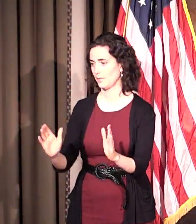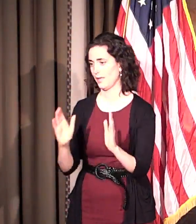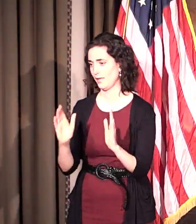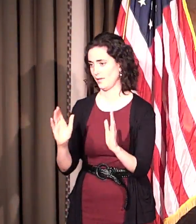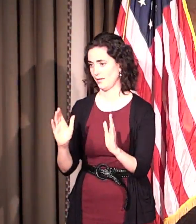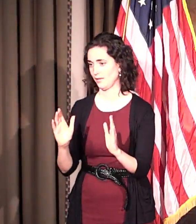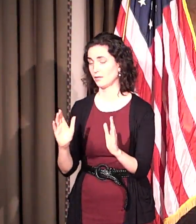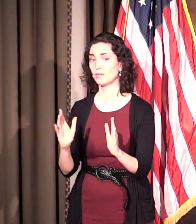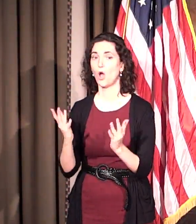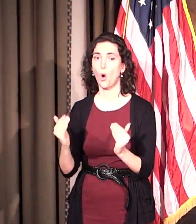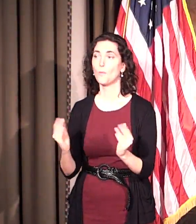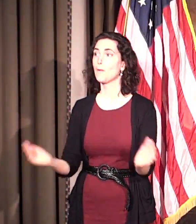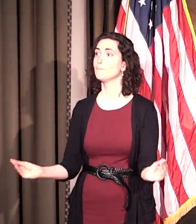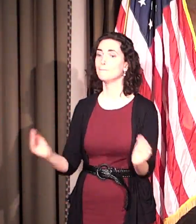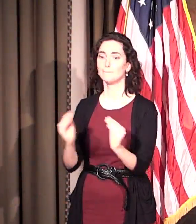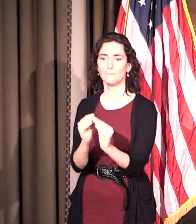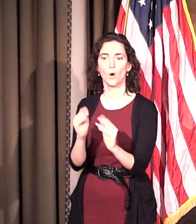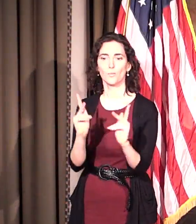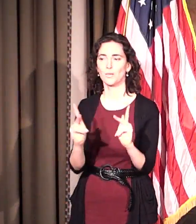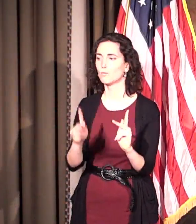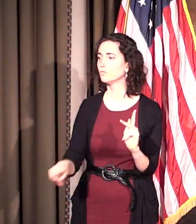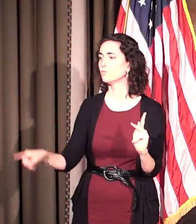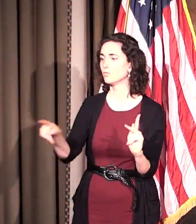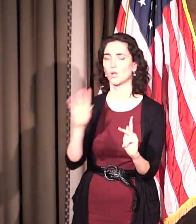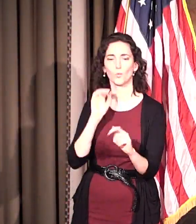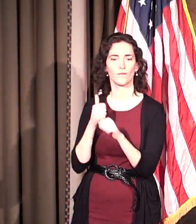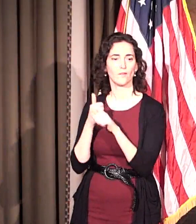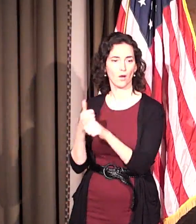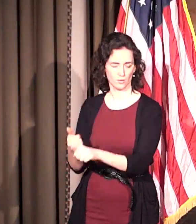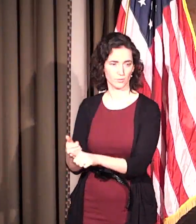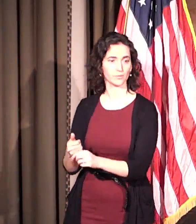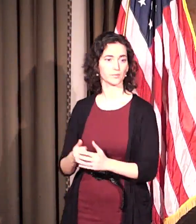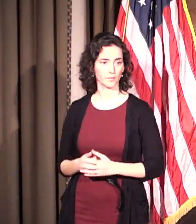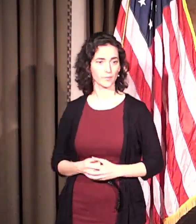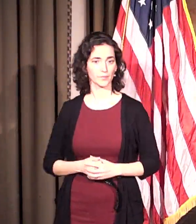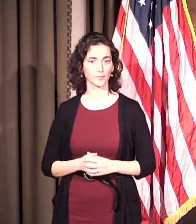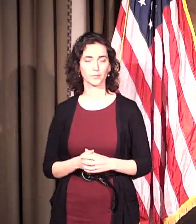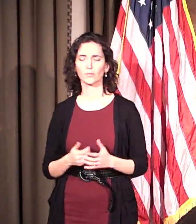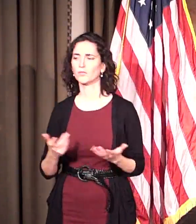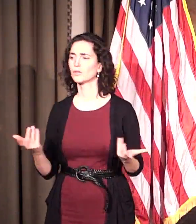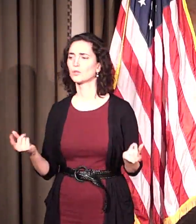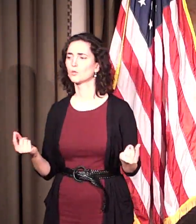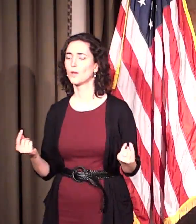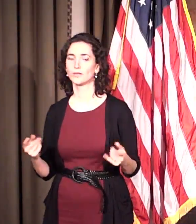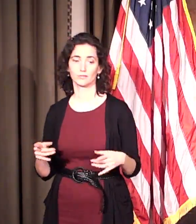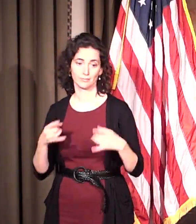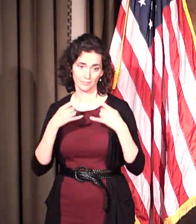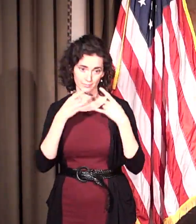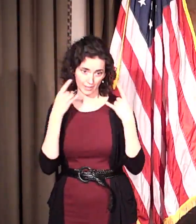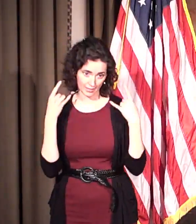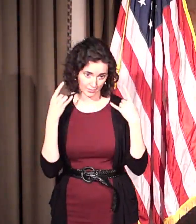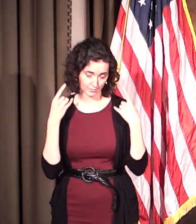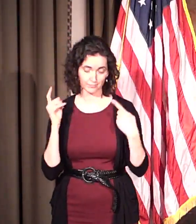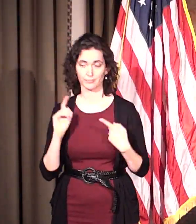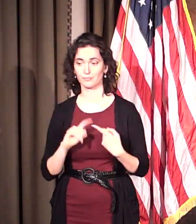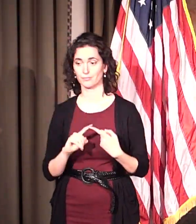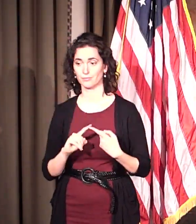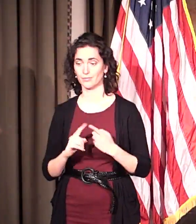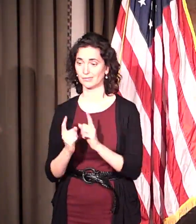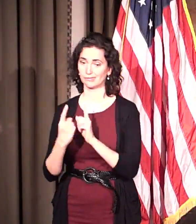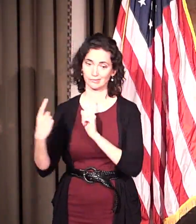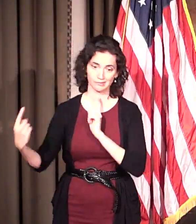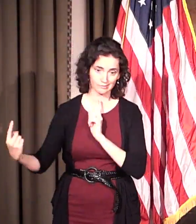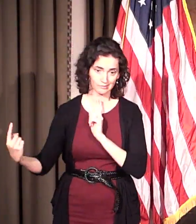more people will actually do the things that we're talking about. And I'm talking about wearing your mask,